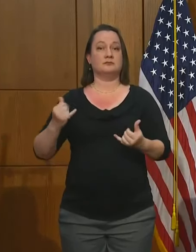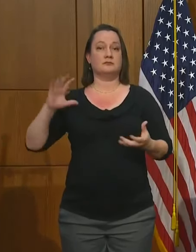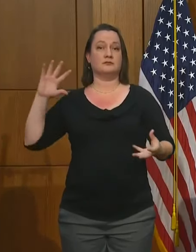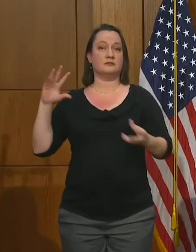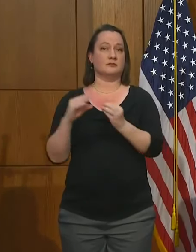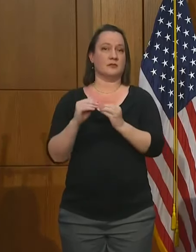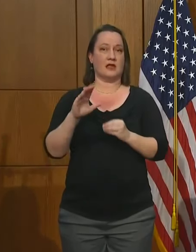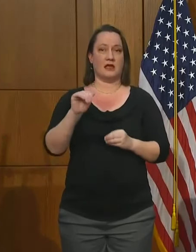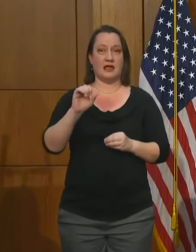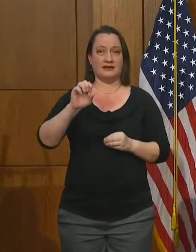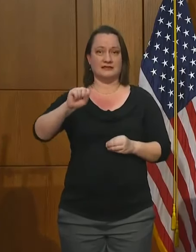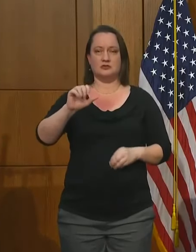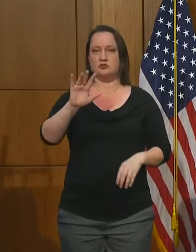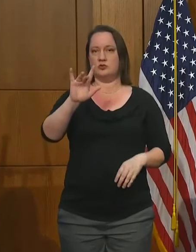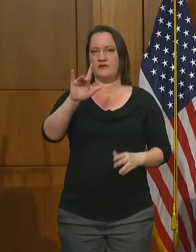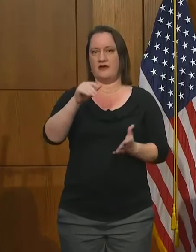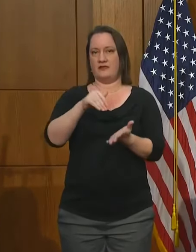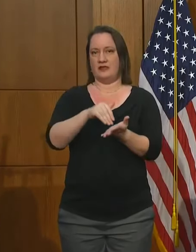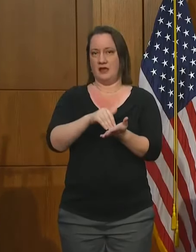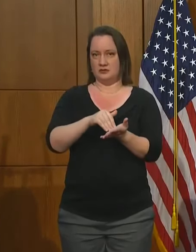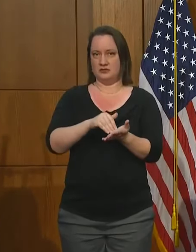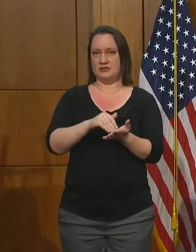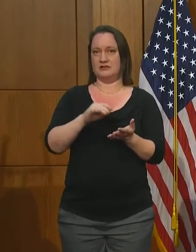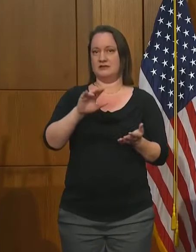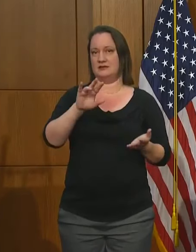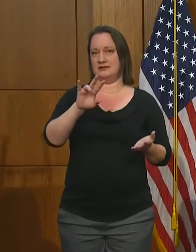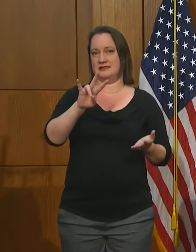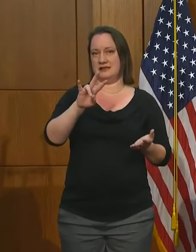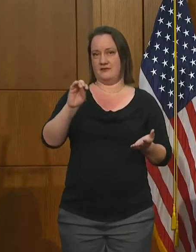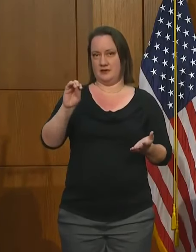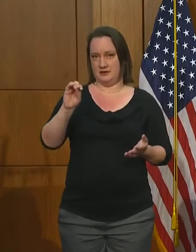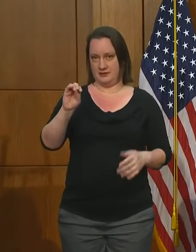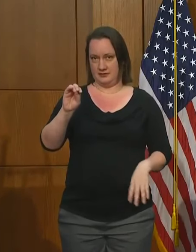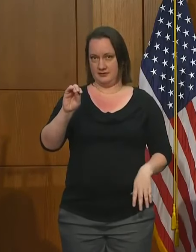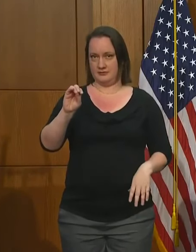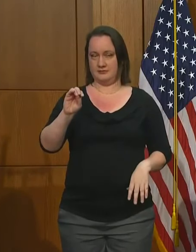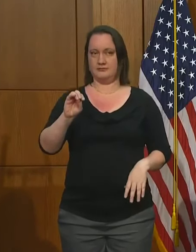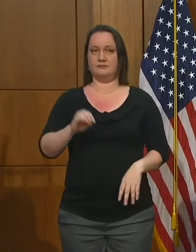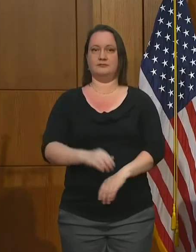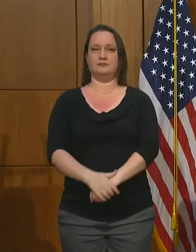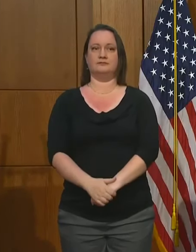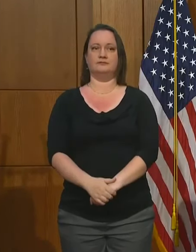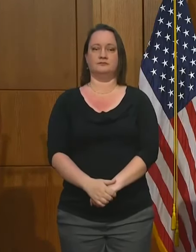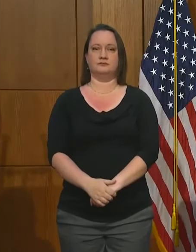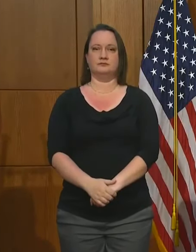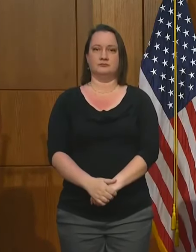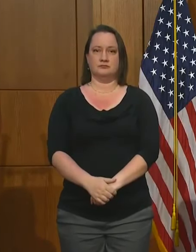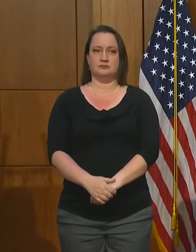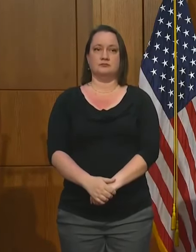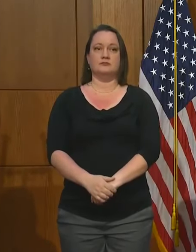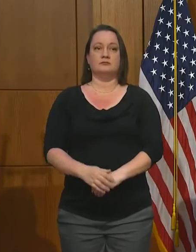number of cases of 25,070 cases. That is